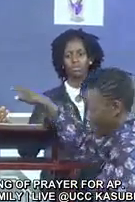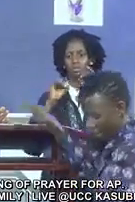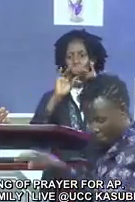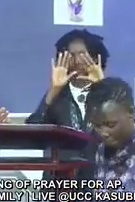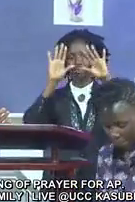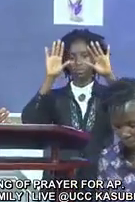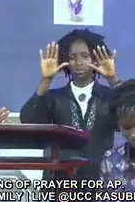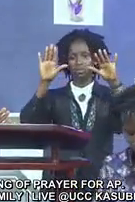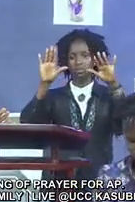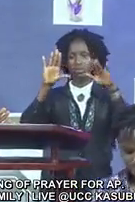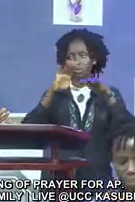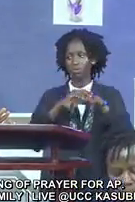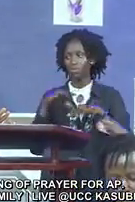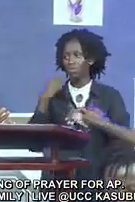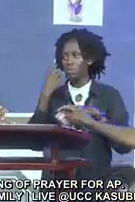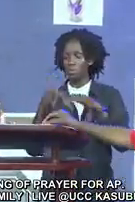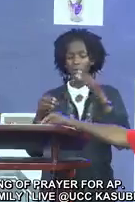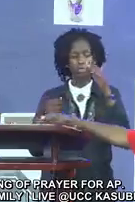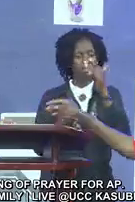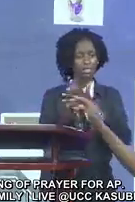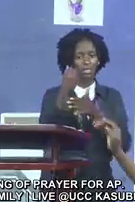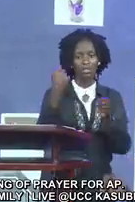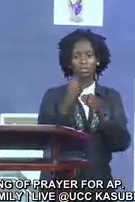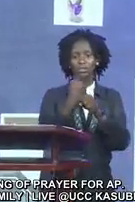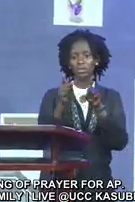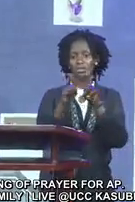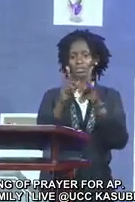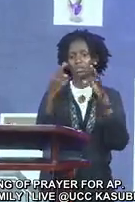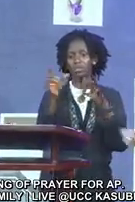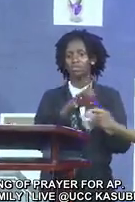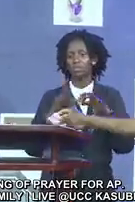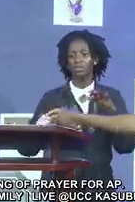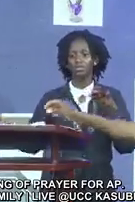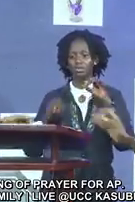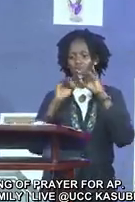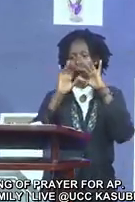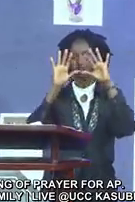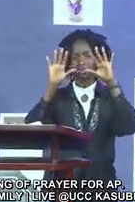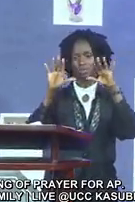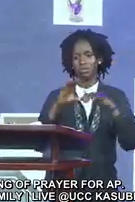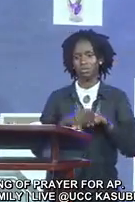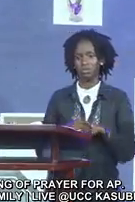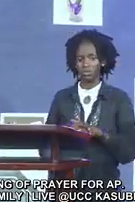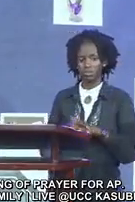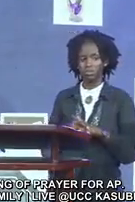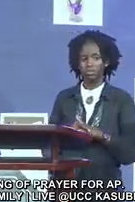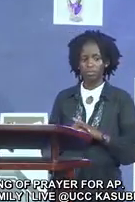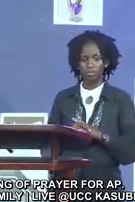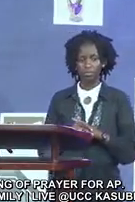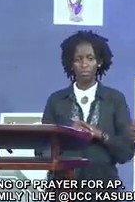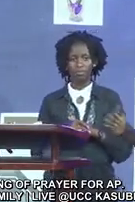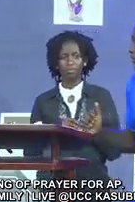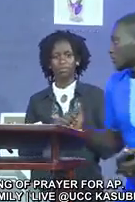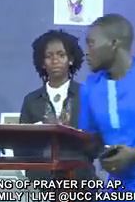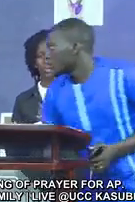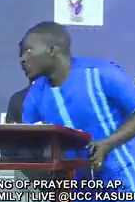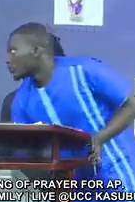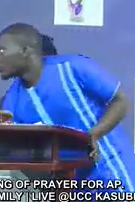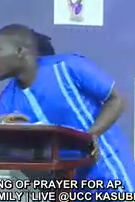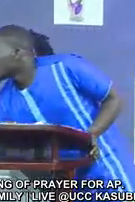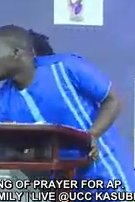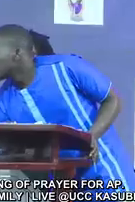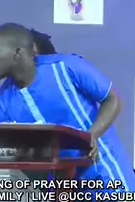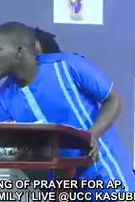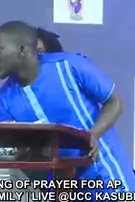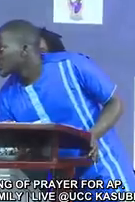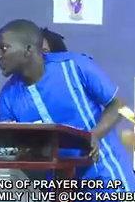Mukama abampeno mukisa basituko kolecho. Those standing up, may the good Lord mukama bless you. Mukama abawomukisa. Mukama abajukire. May the